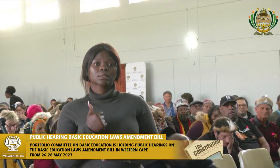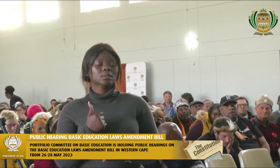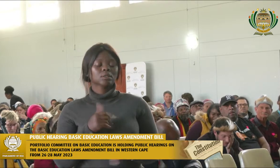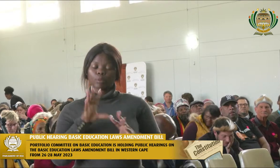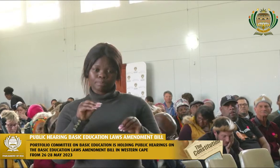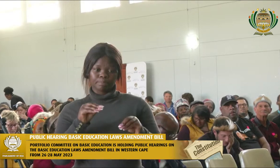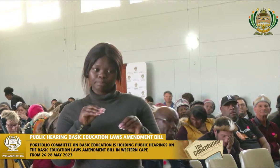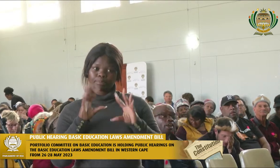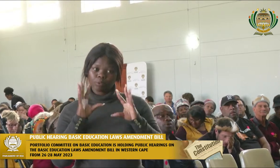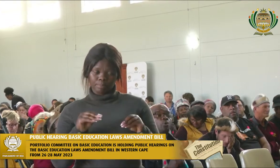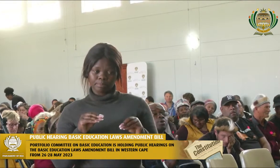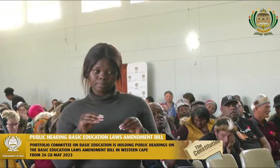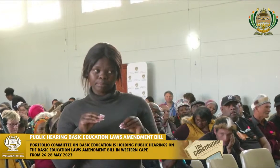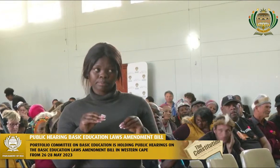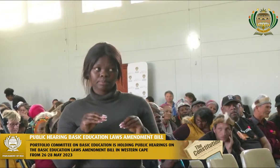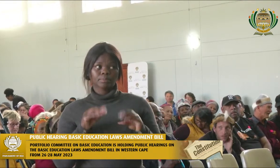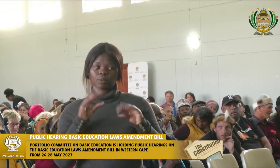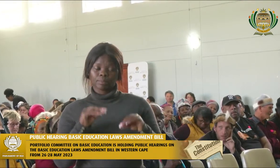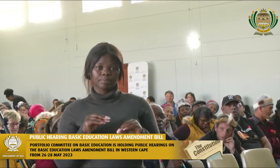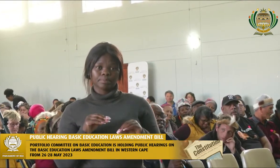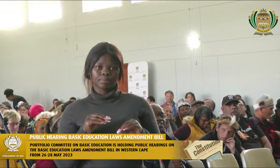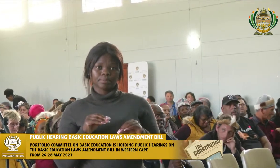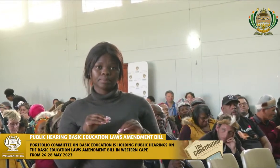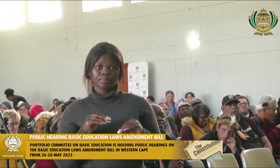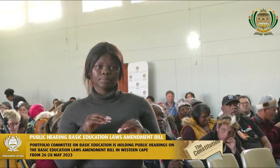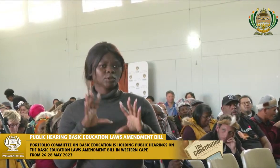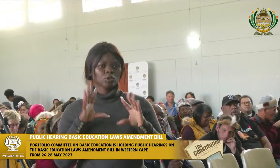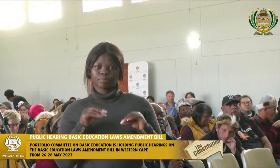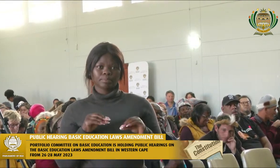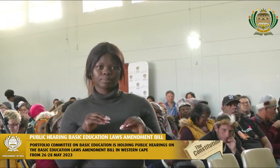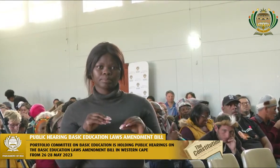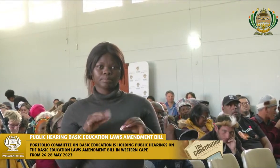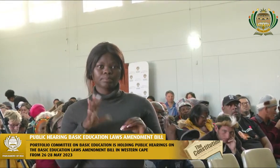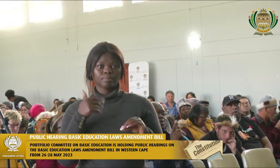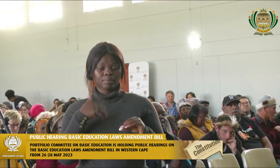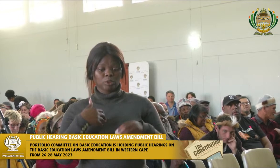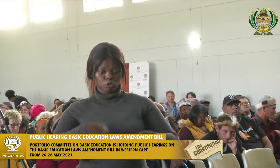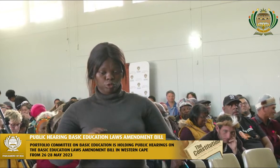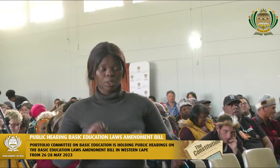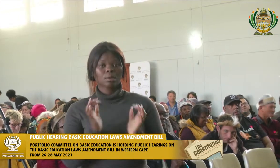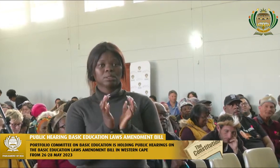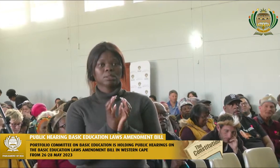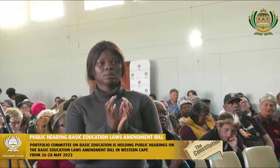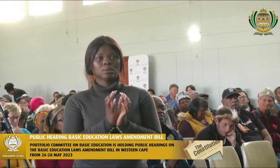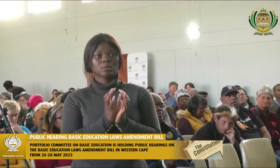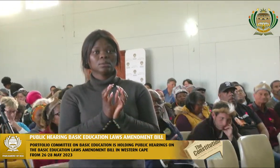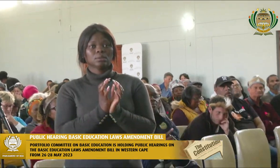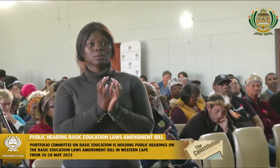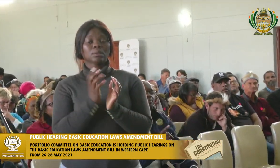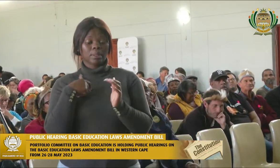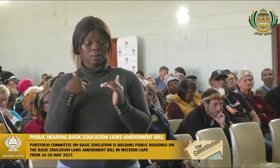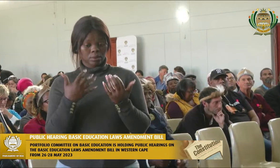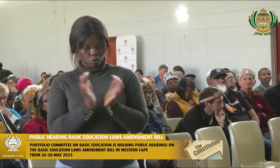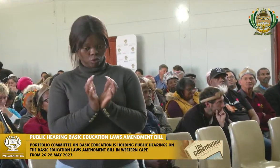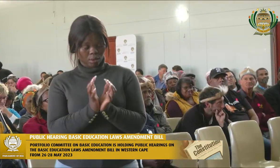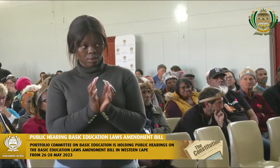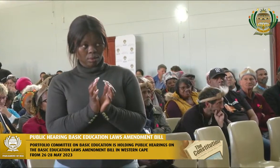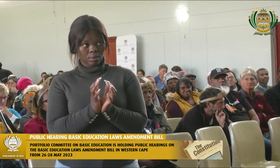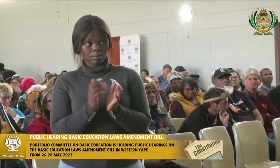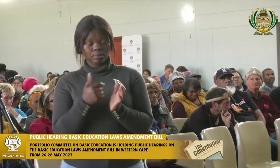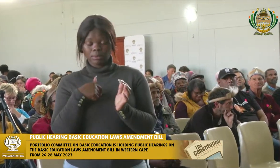ngo cherish meeting. Sunikhuza. Not go cherish meeting. Di cherish. No no no but. No.